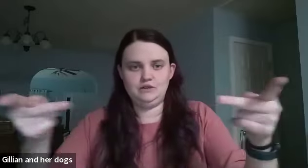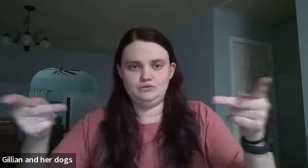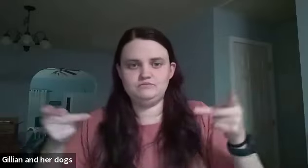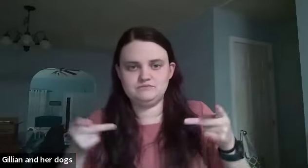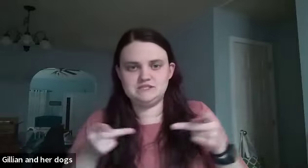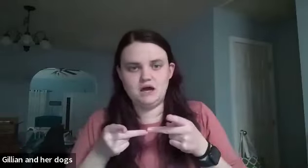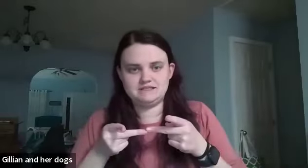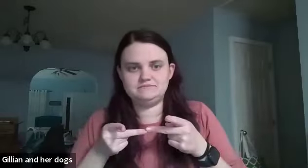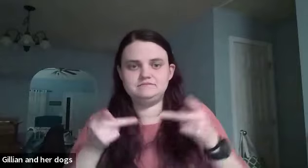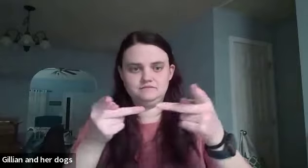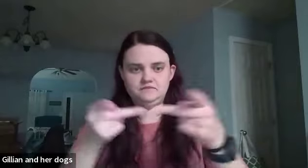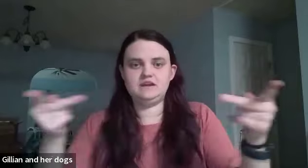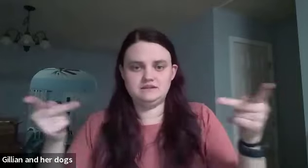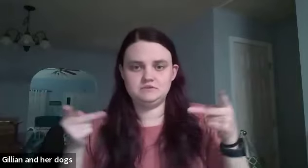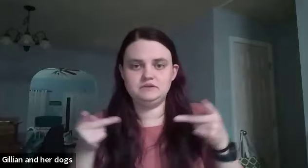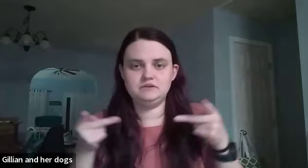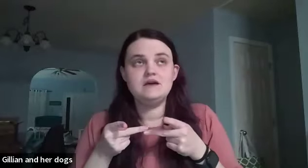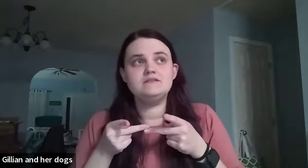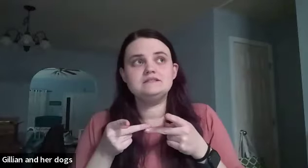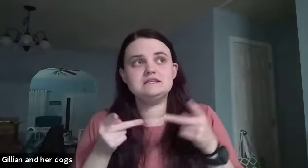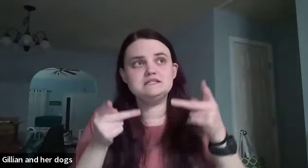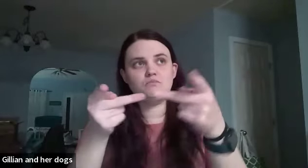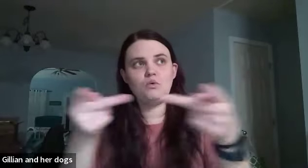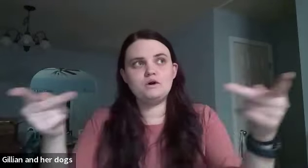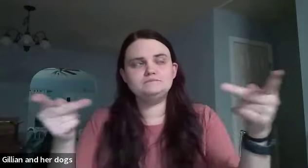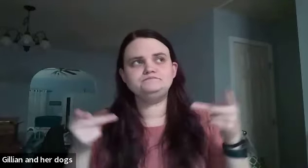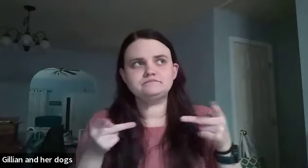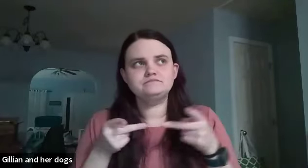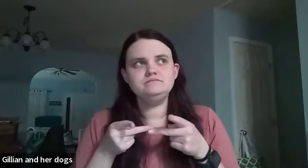a spot. Okay, so place. This is more,